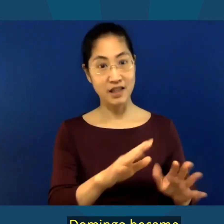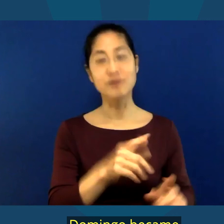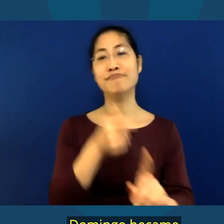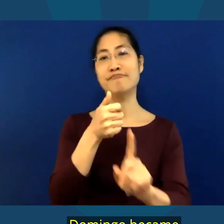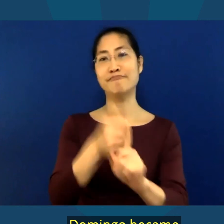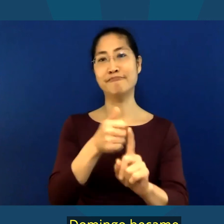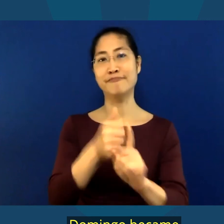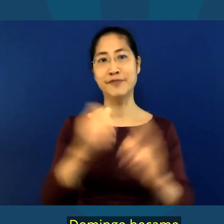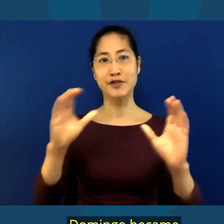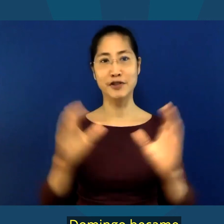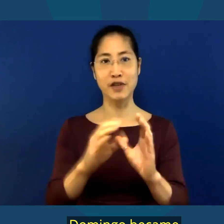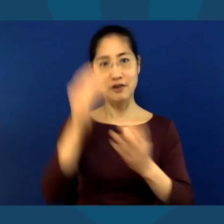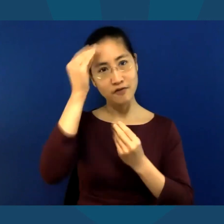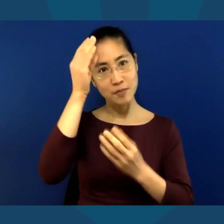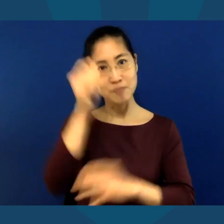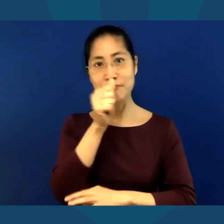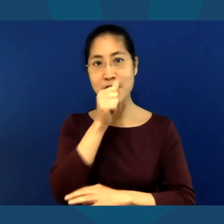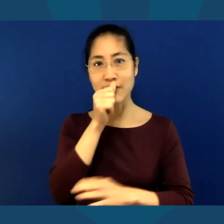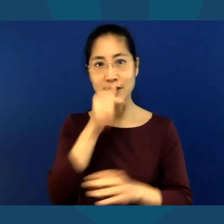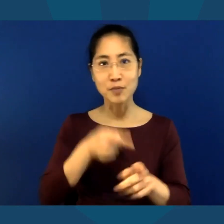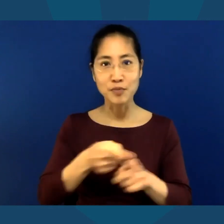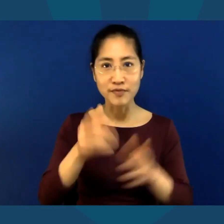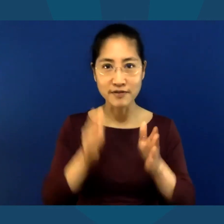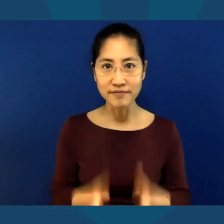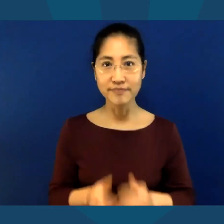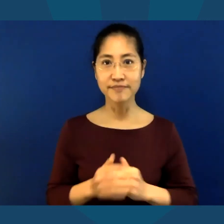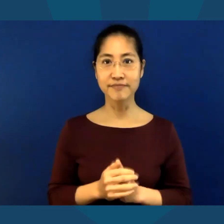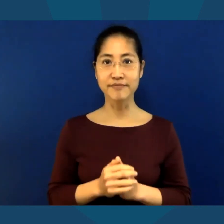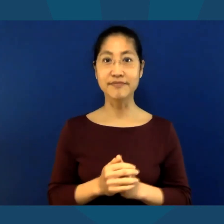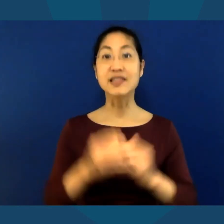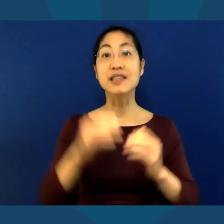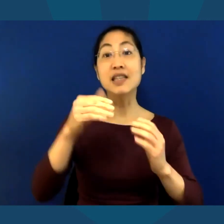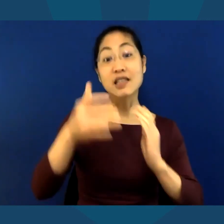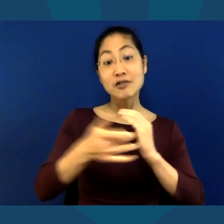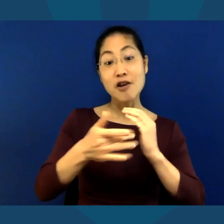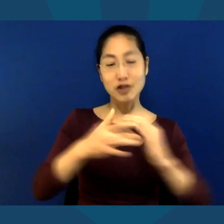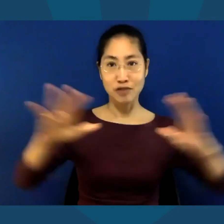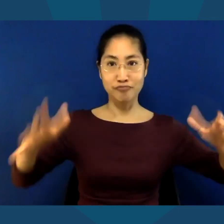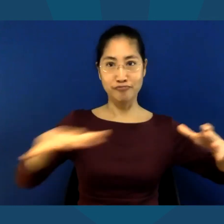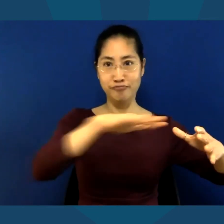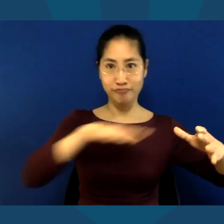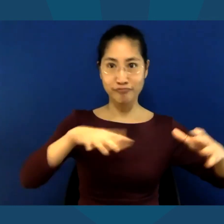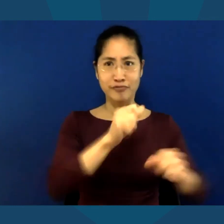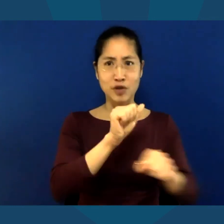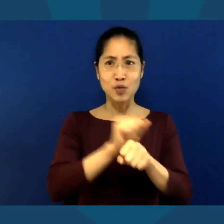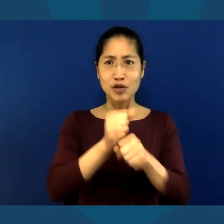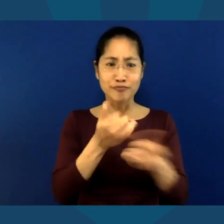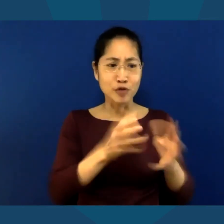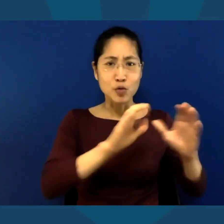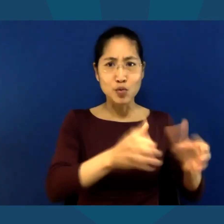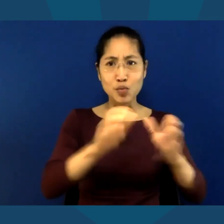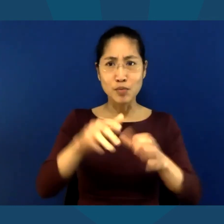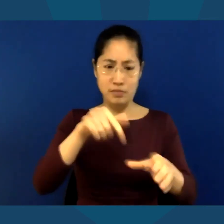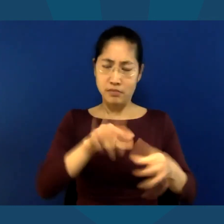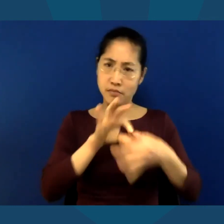privacy professional and worked with stakeholders from the technology sector, the European